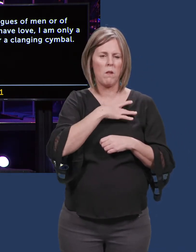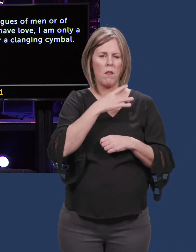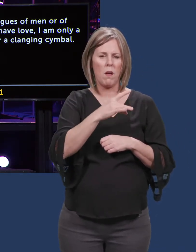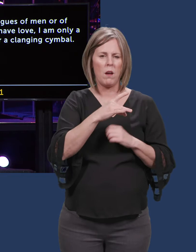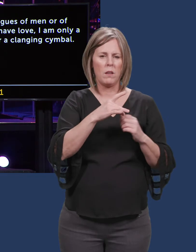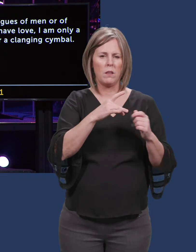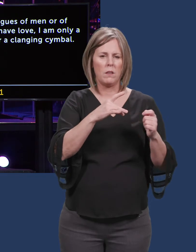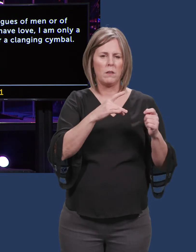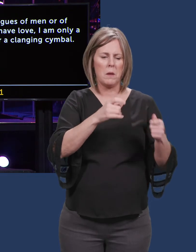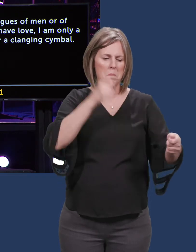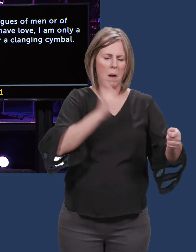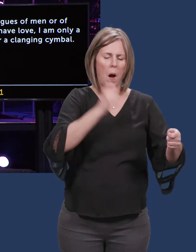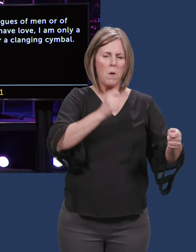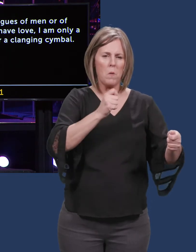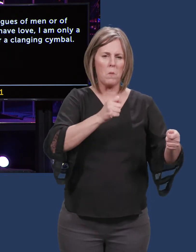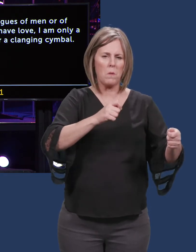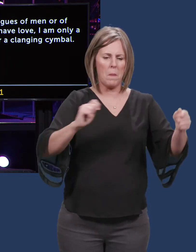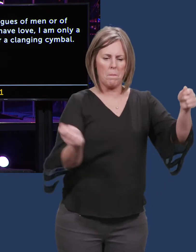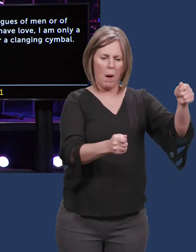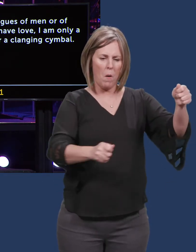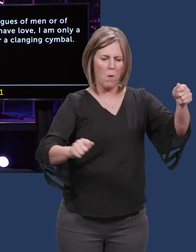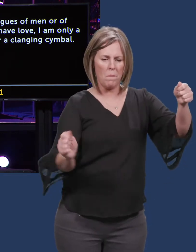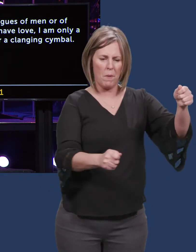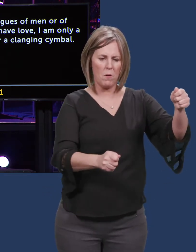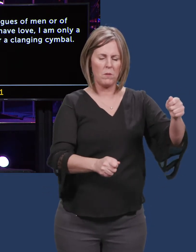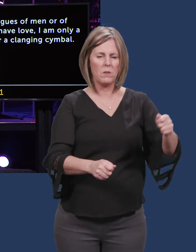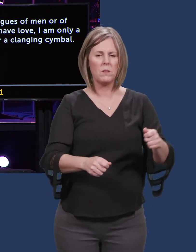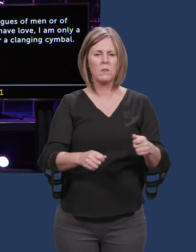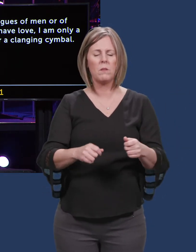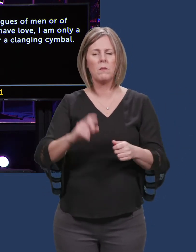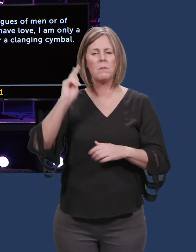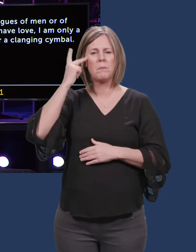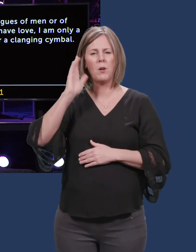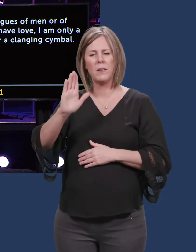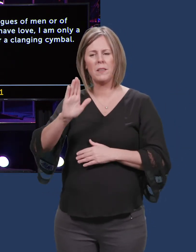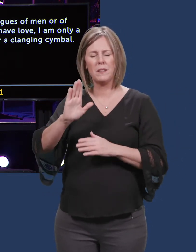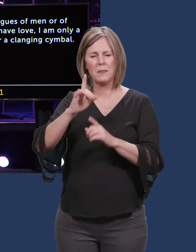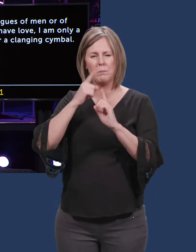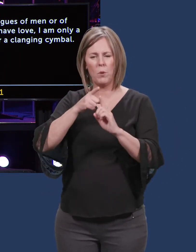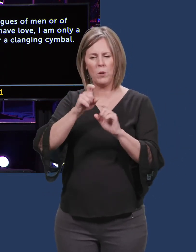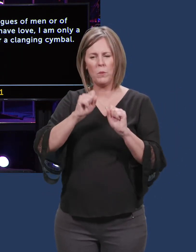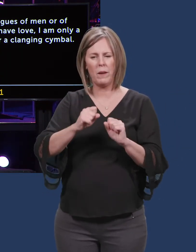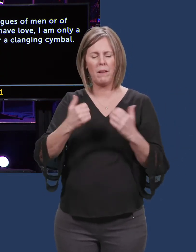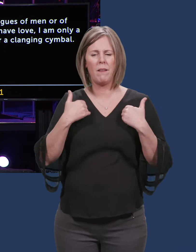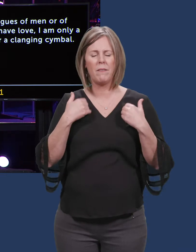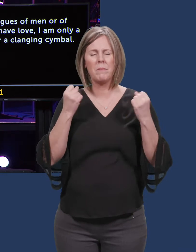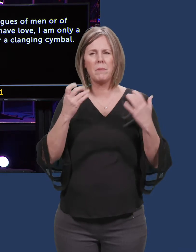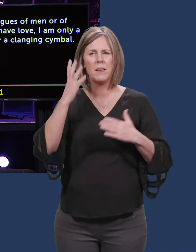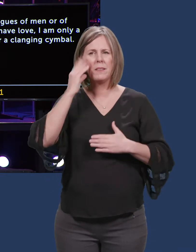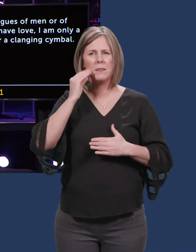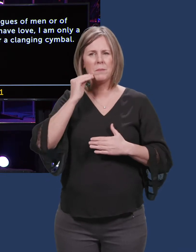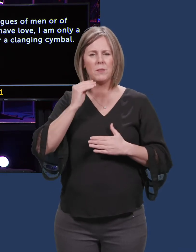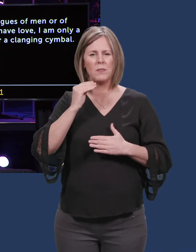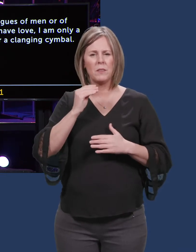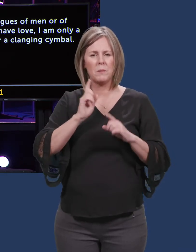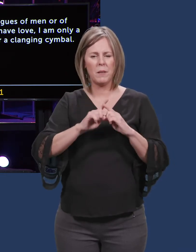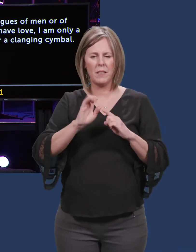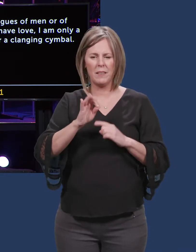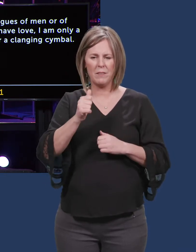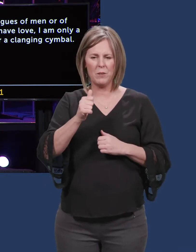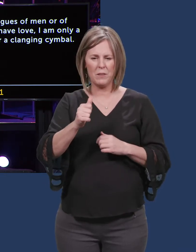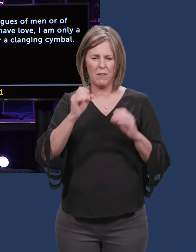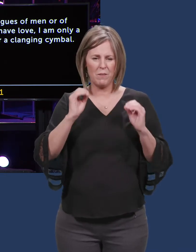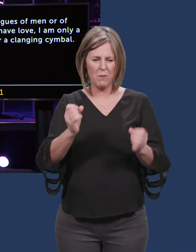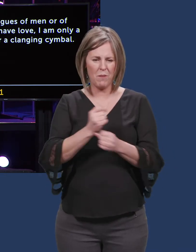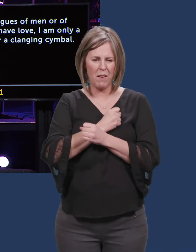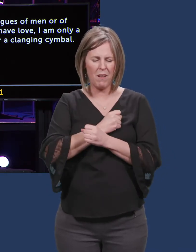people think Paul means here is that you can have all kinds of spiritual experiences, but without love, then your